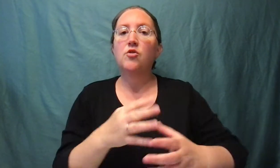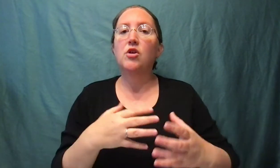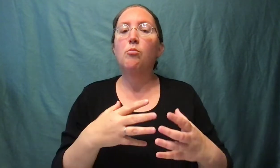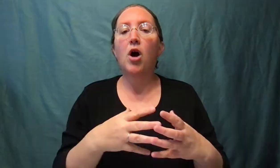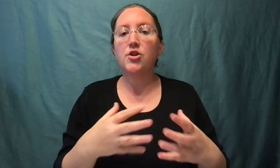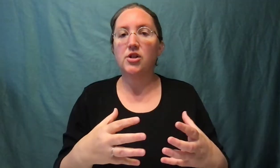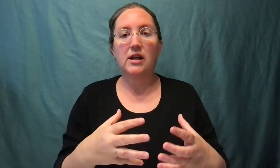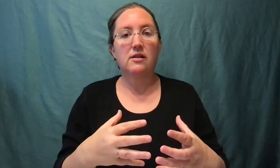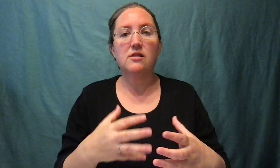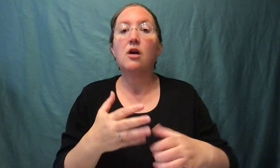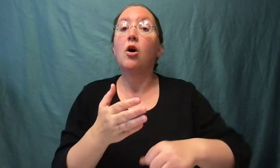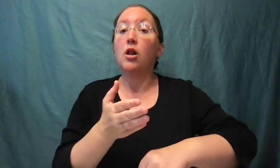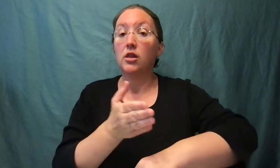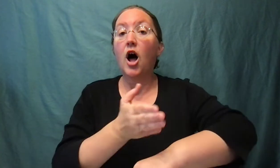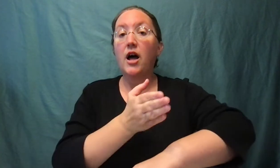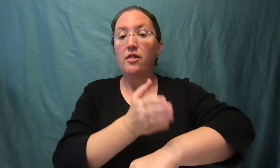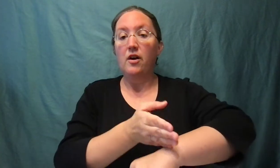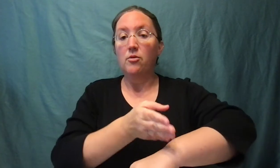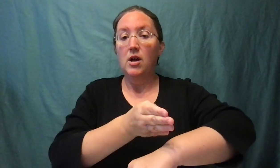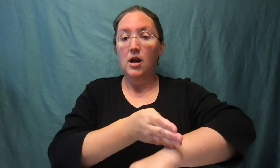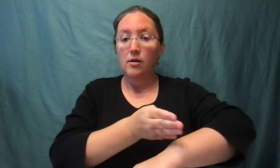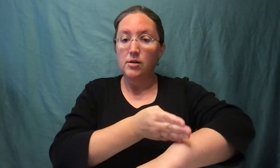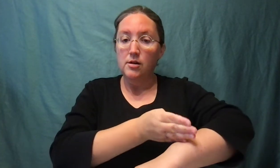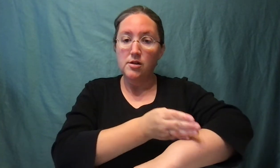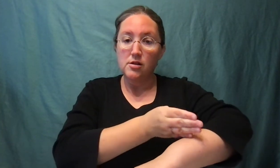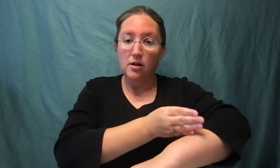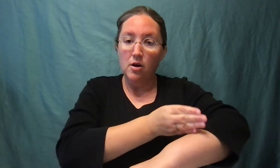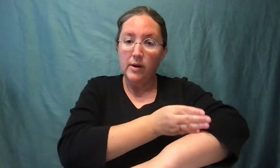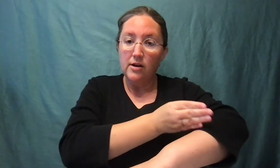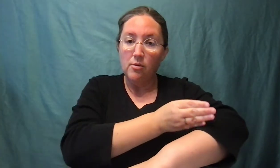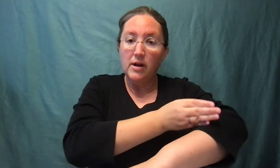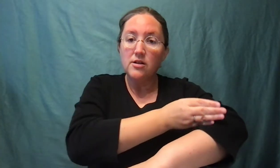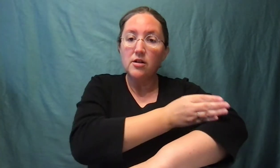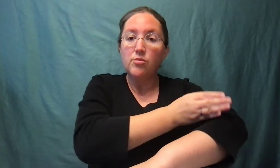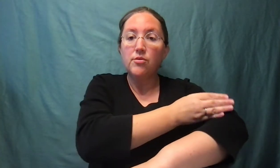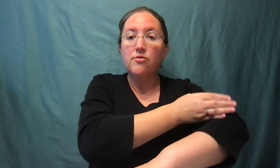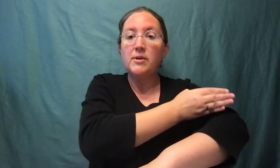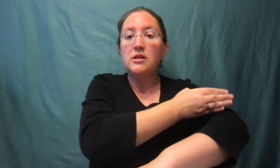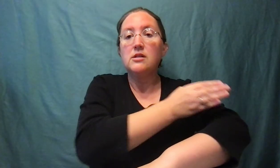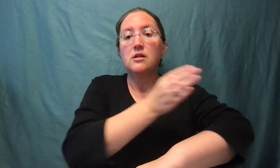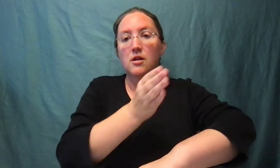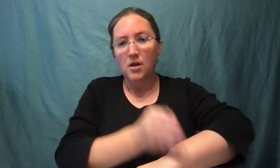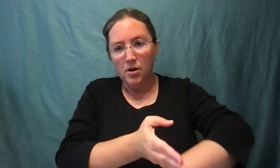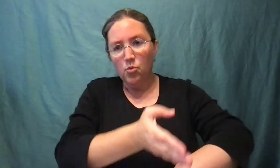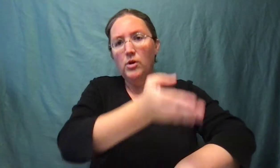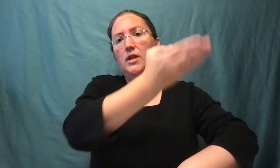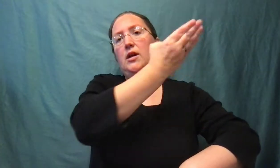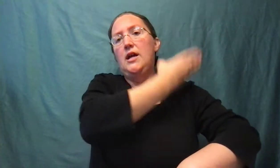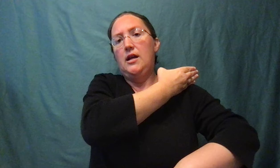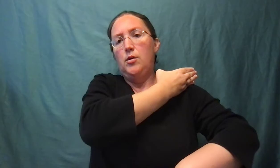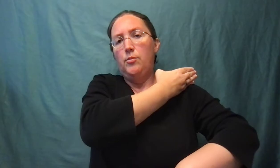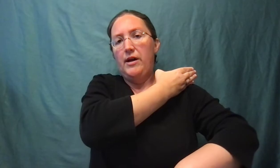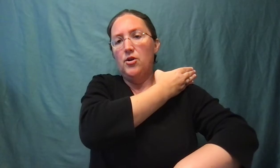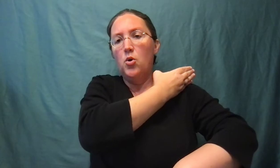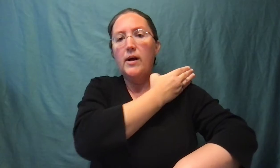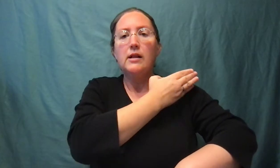can modulate this a lot though. Slow incremental improvements, really getting better